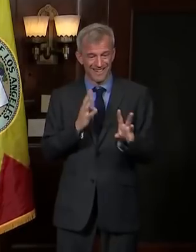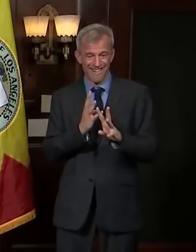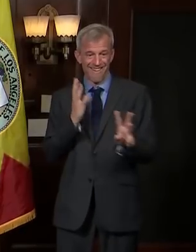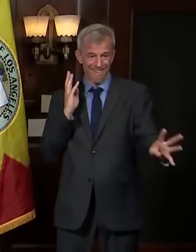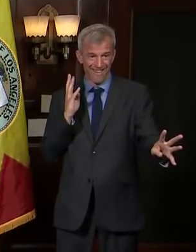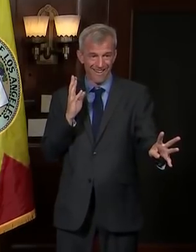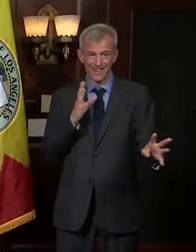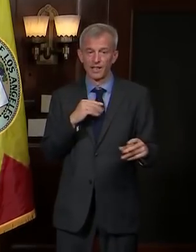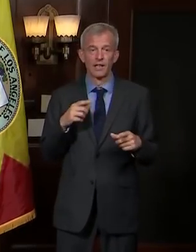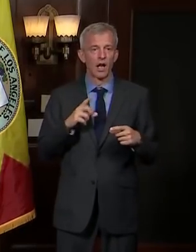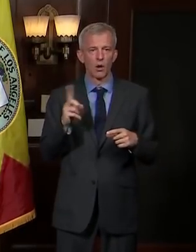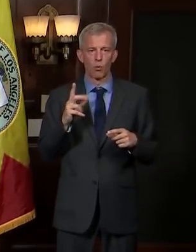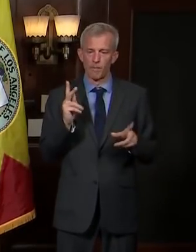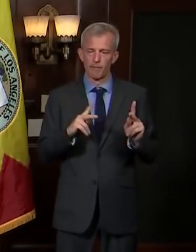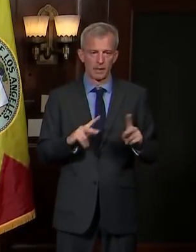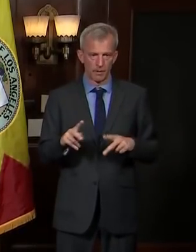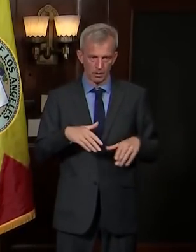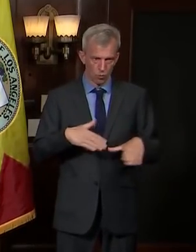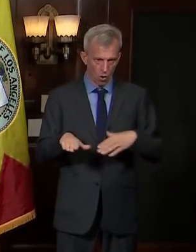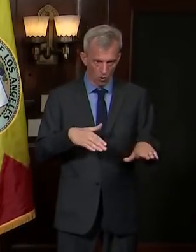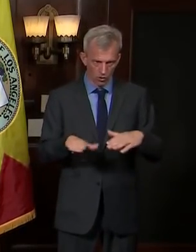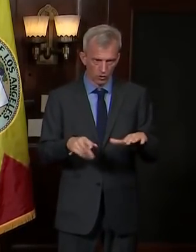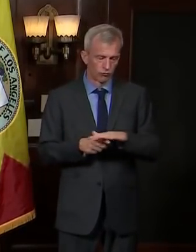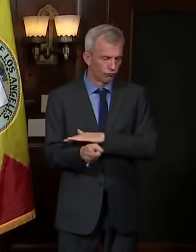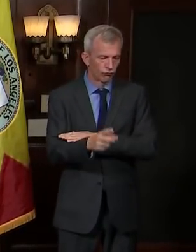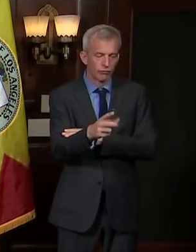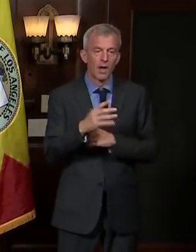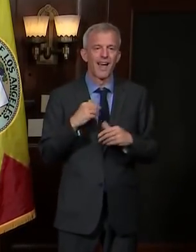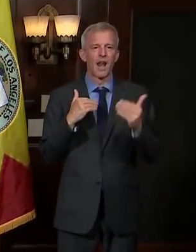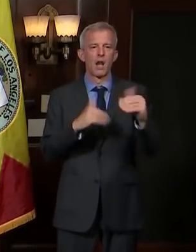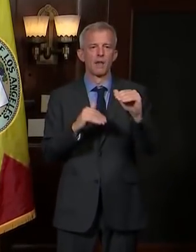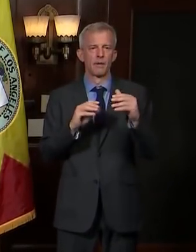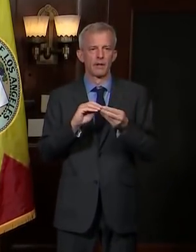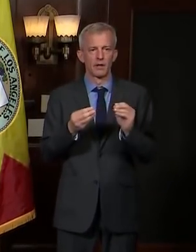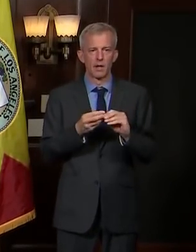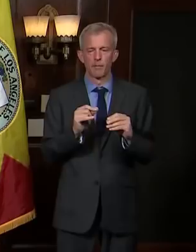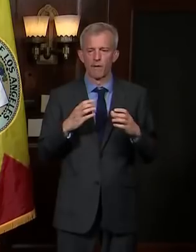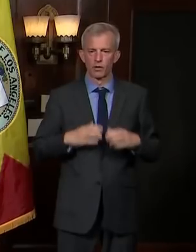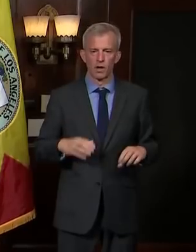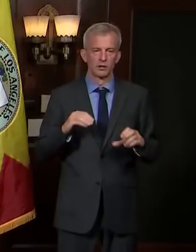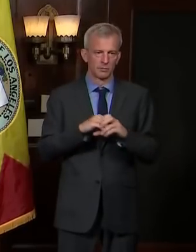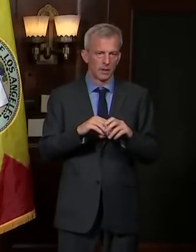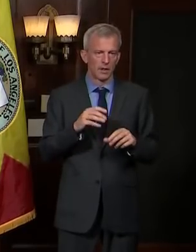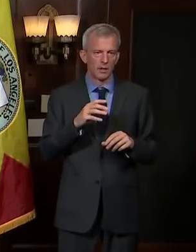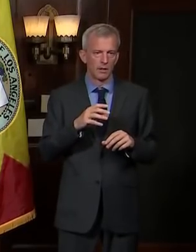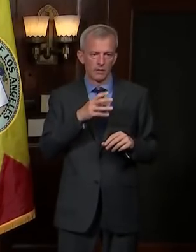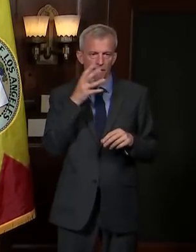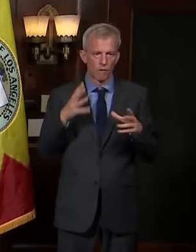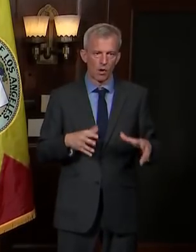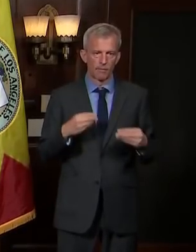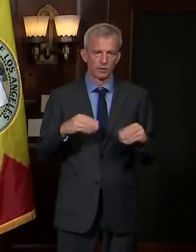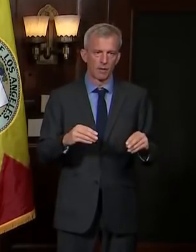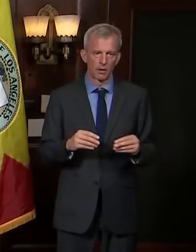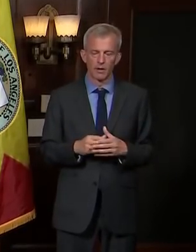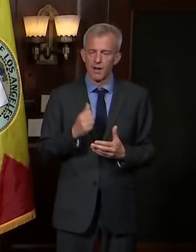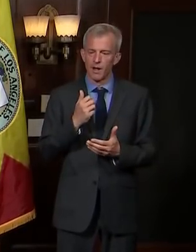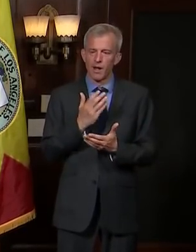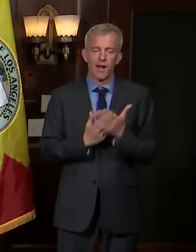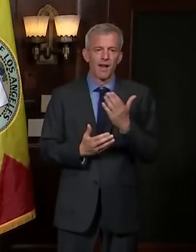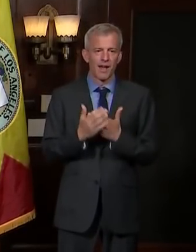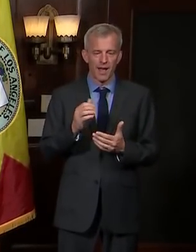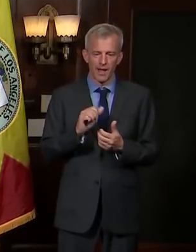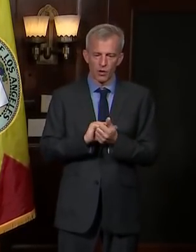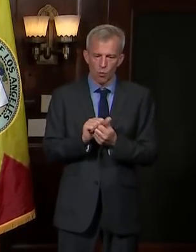and limiting the number of customers in the marketplace at any one time, hand washing and sanitizing stations, and clear